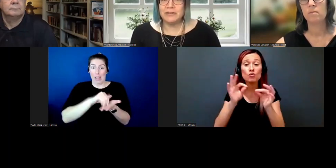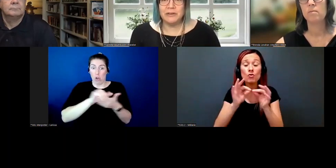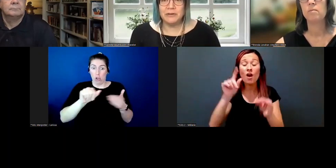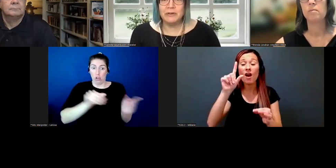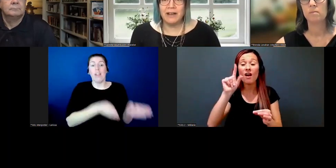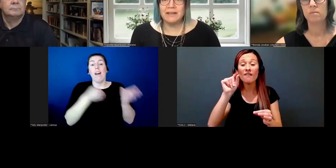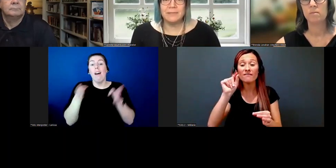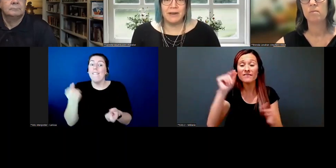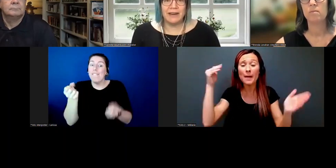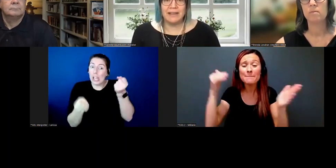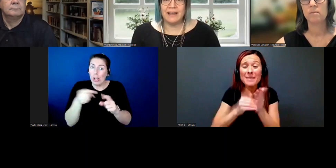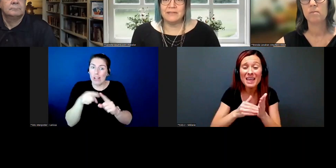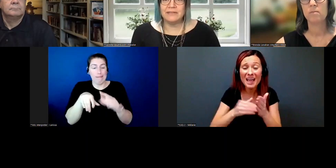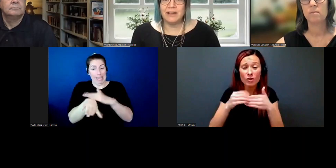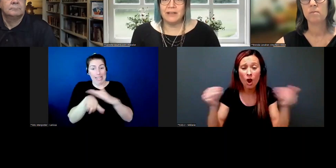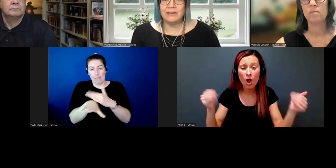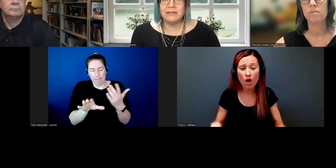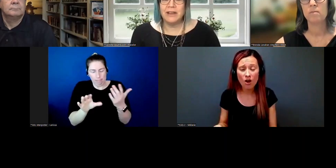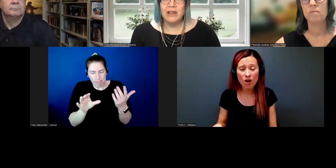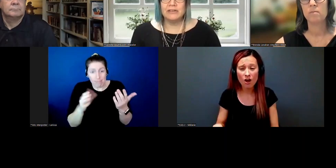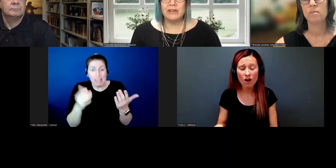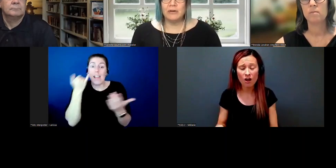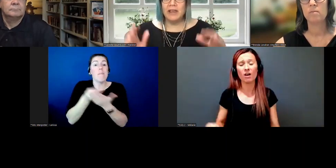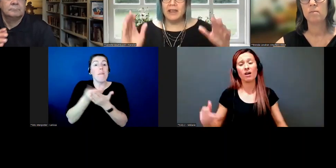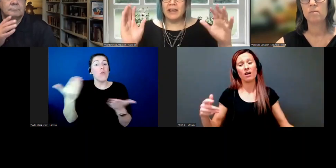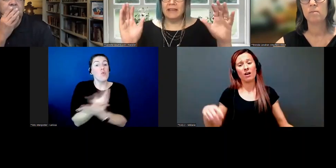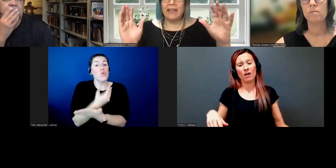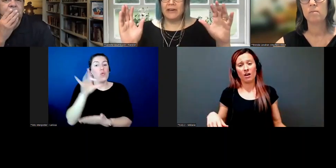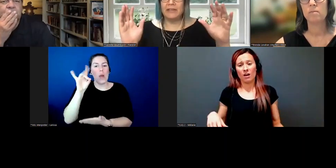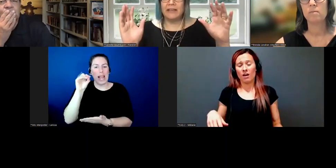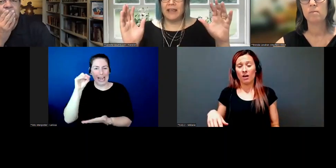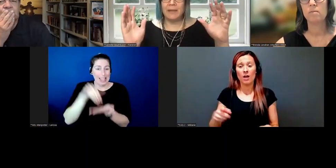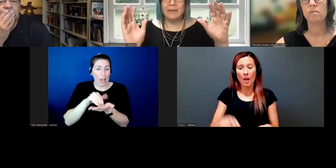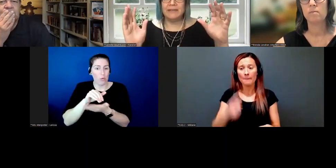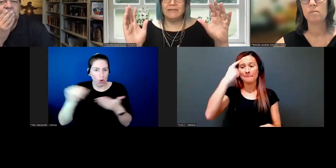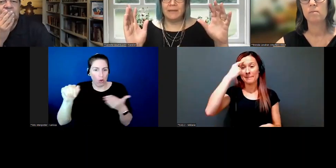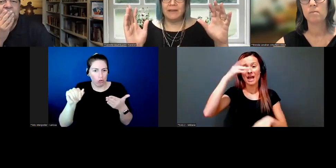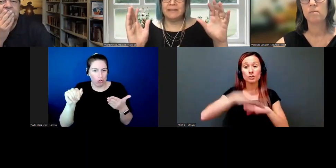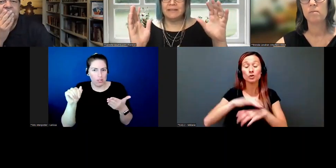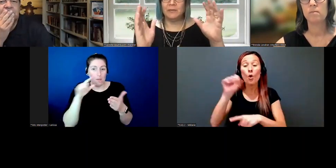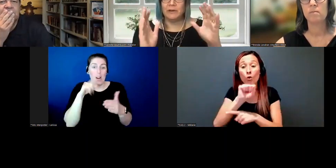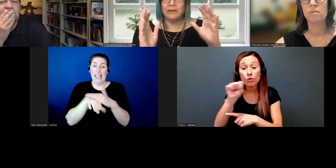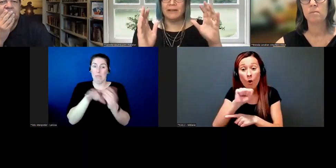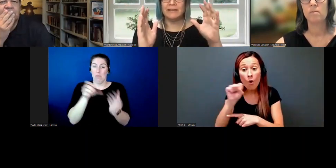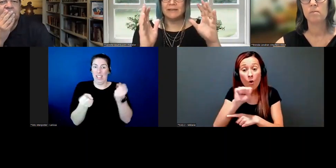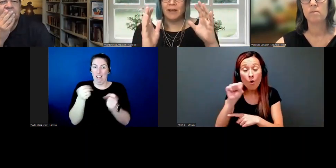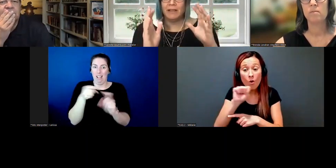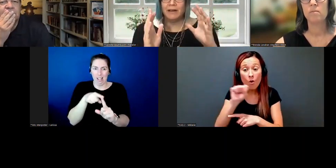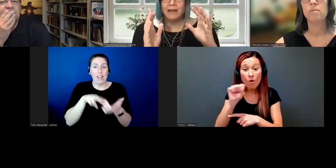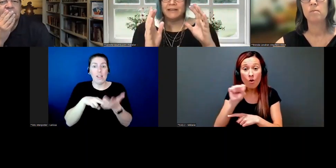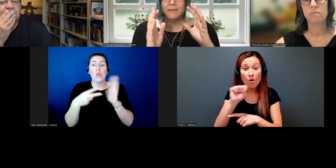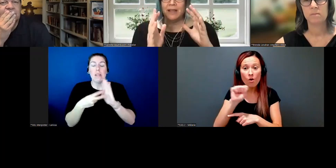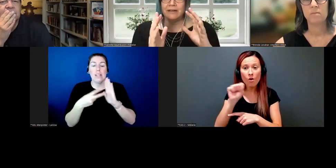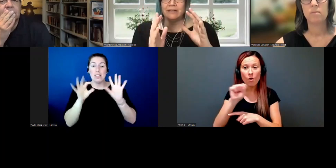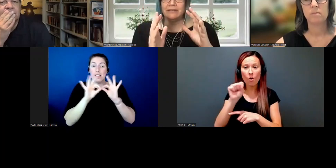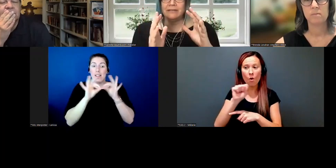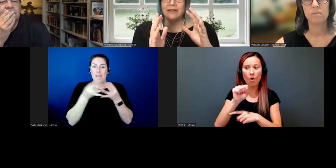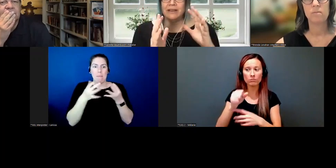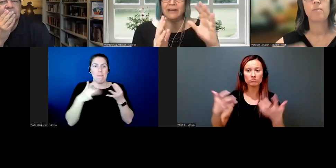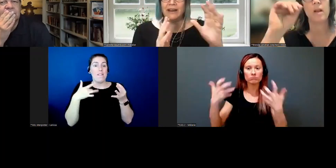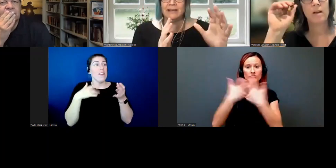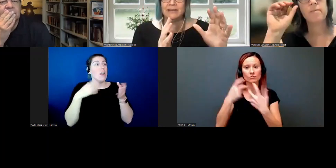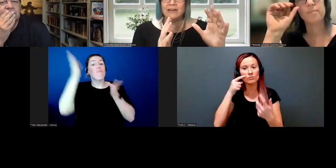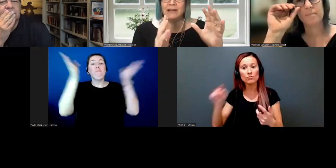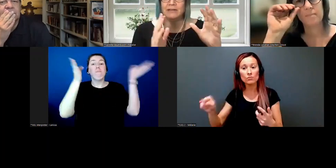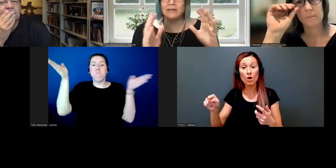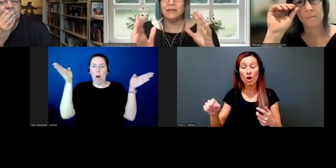which new cost about $80,000. So the other thing that happens to families is their world gets smaller and smaller. You can either